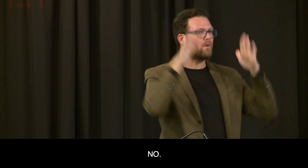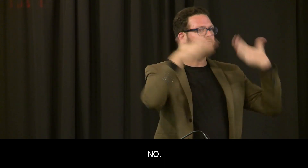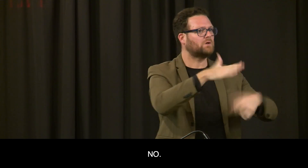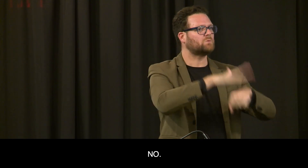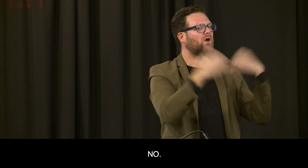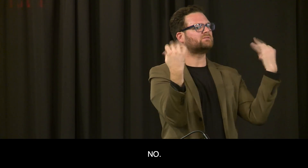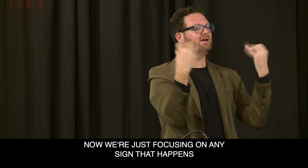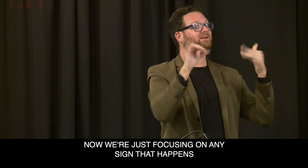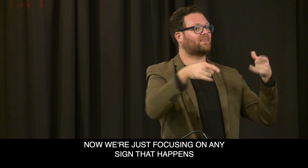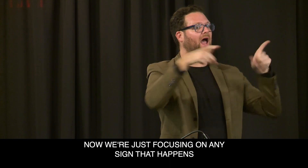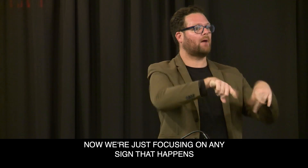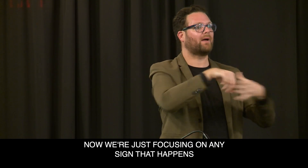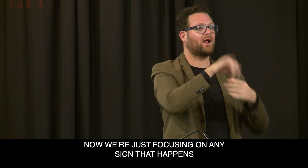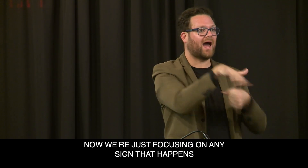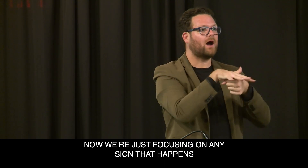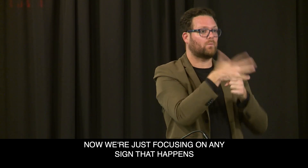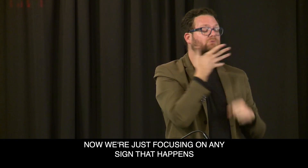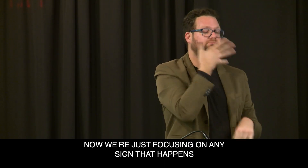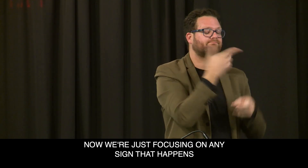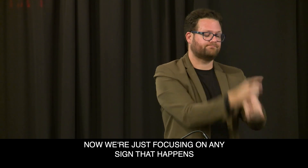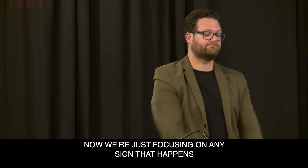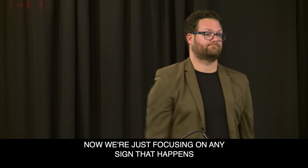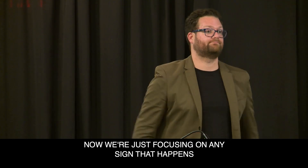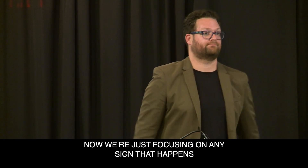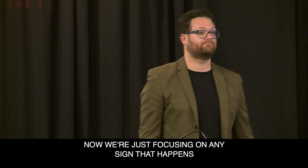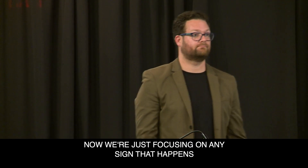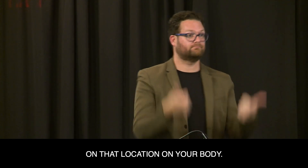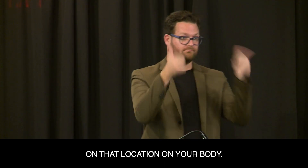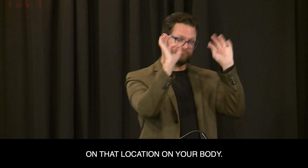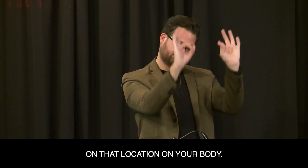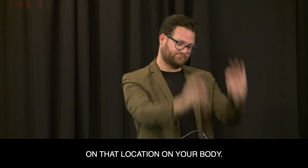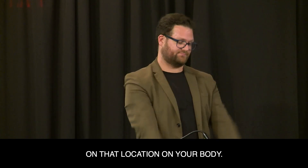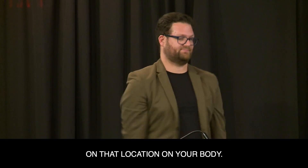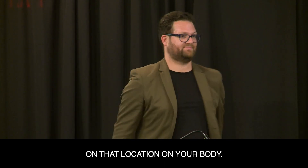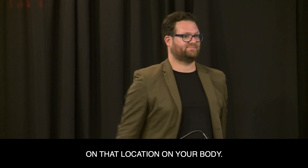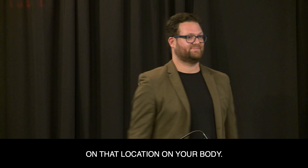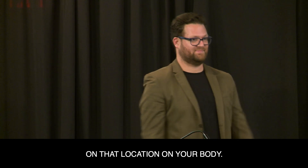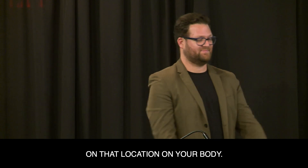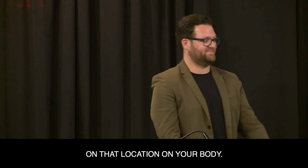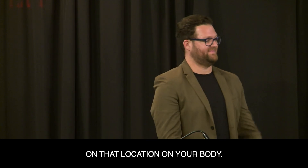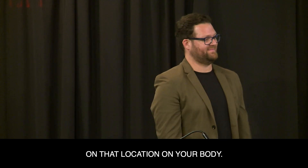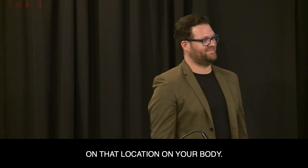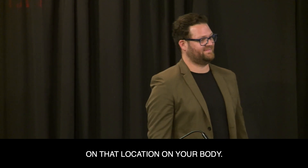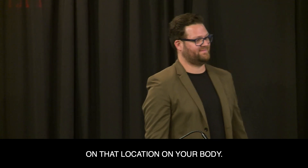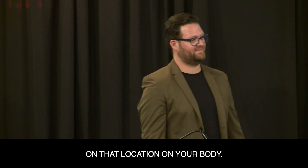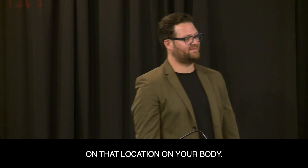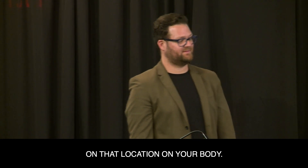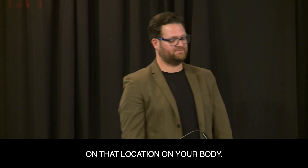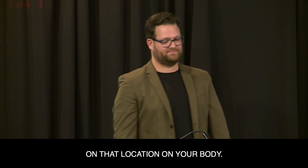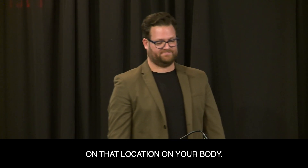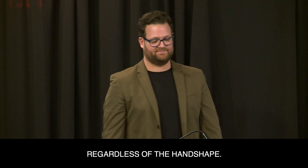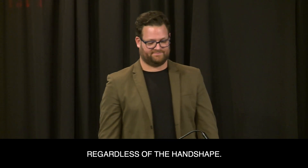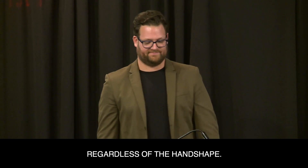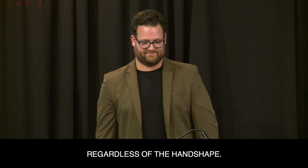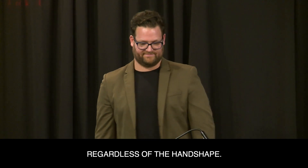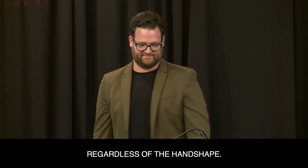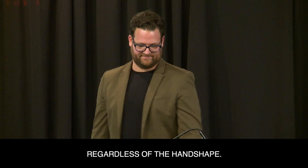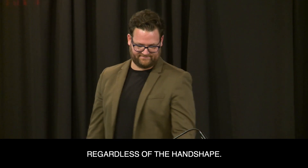No. Now we're just focusing on any sign that happens in that on that location in your body, Yeah, regardless any of the hand shape.